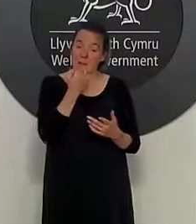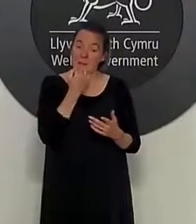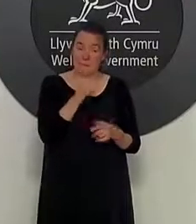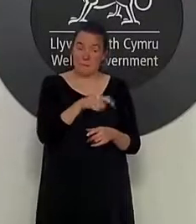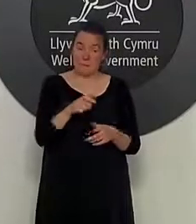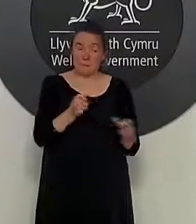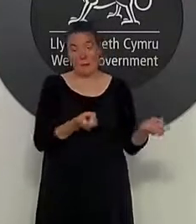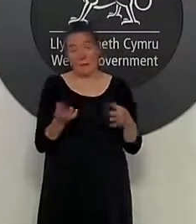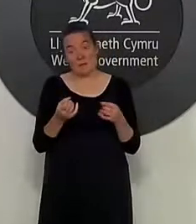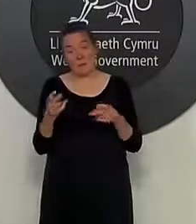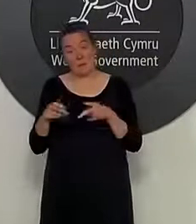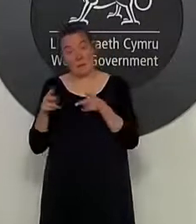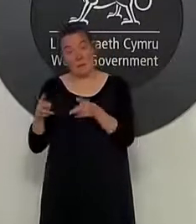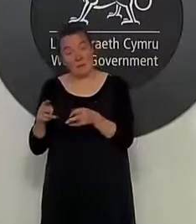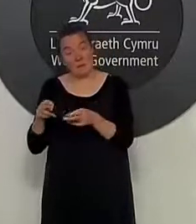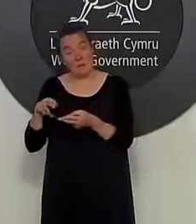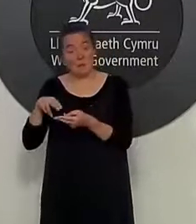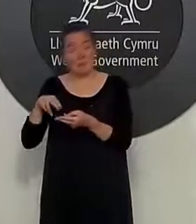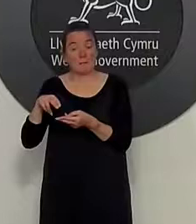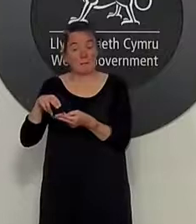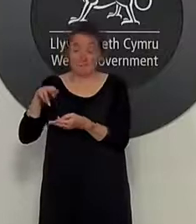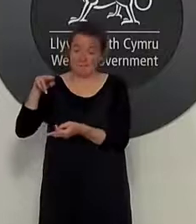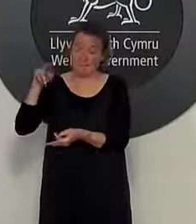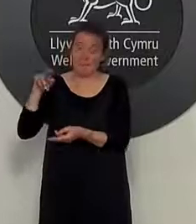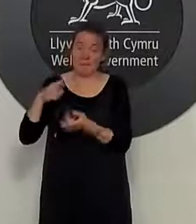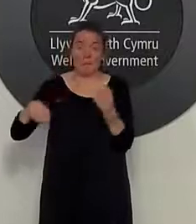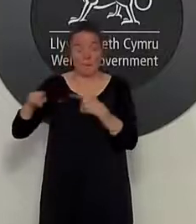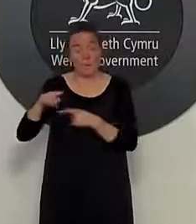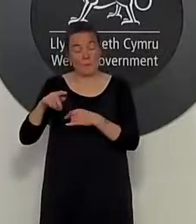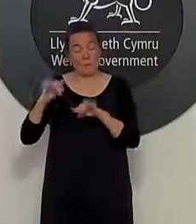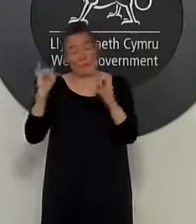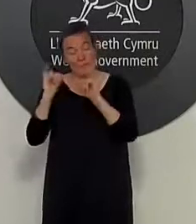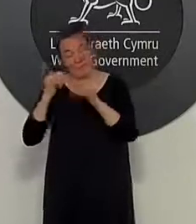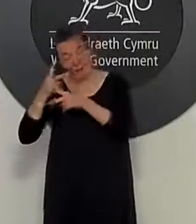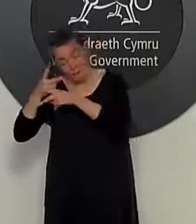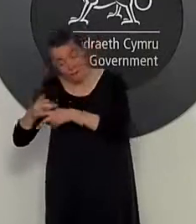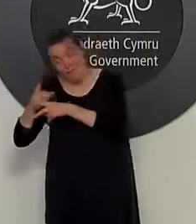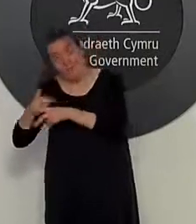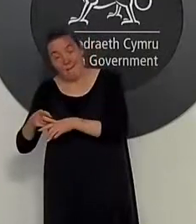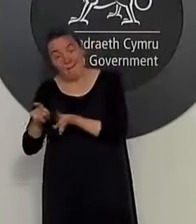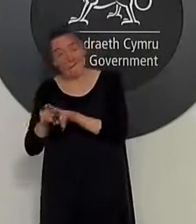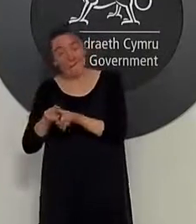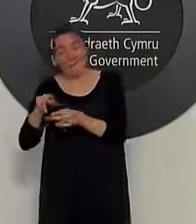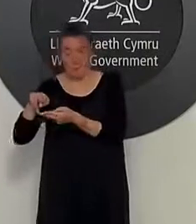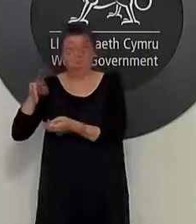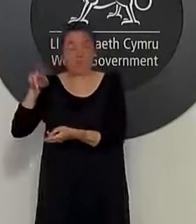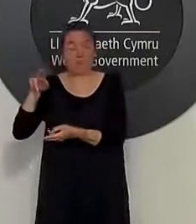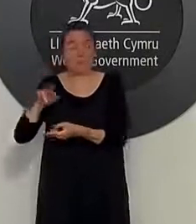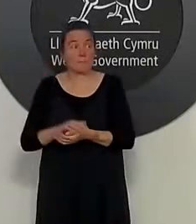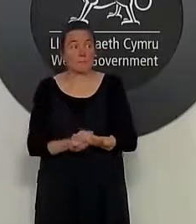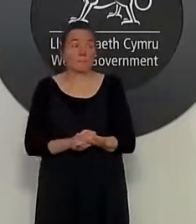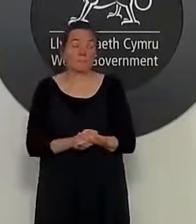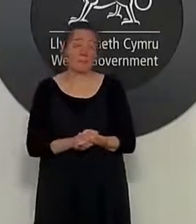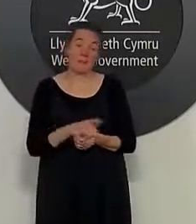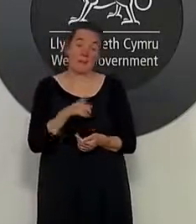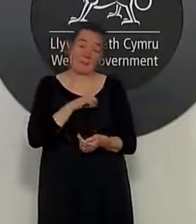bed and indeed rises in the number of people in critical care as well. And part of that does